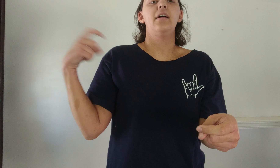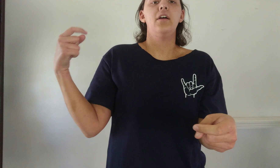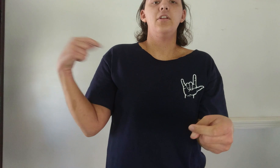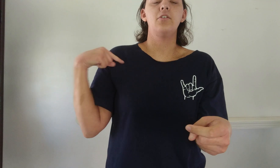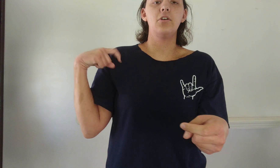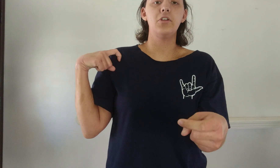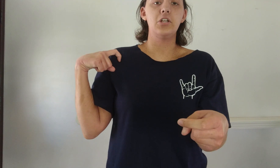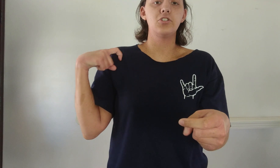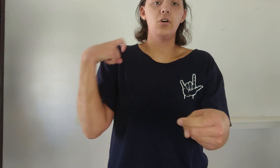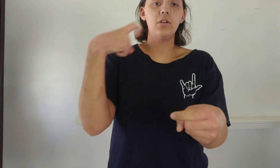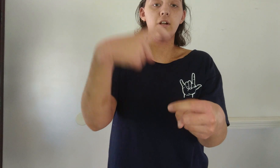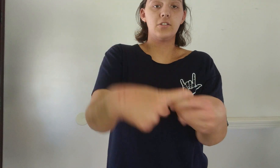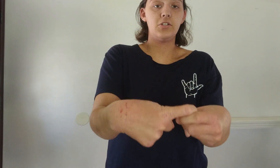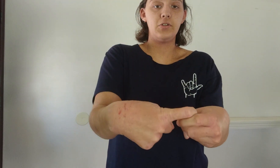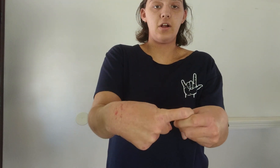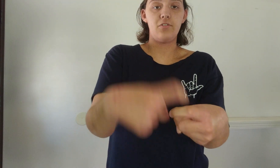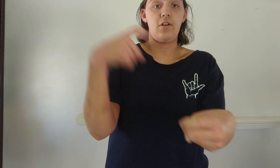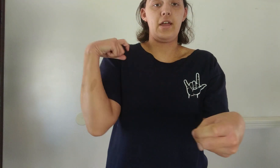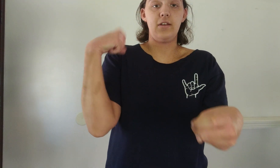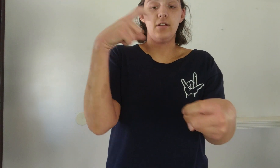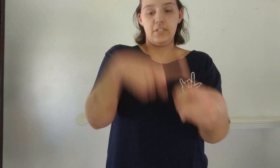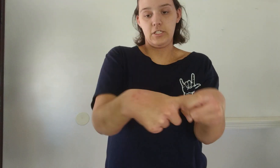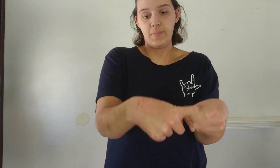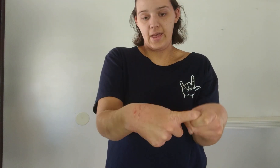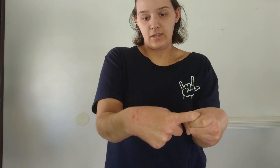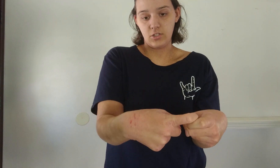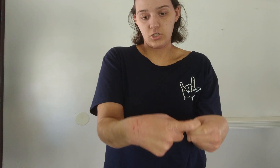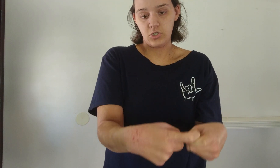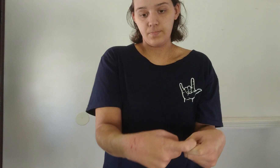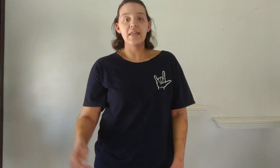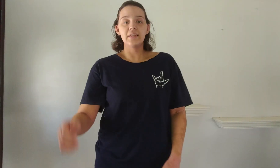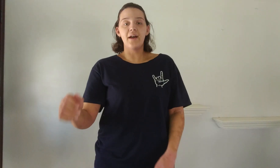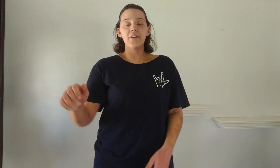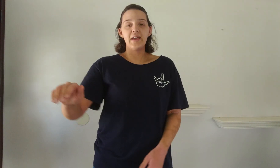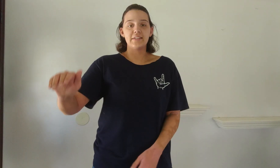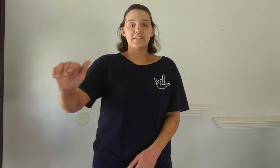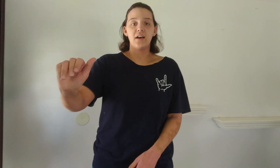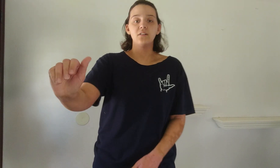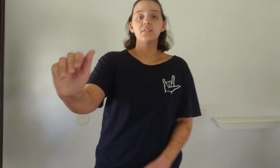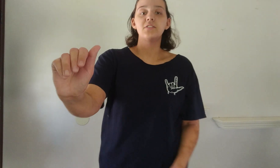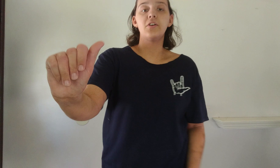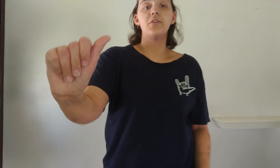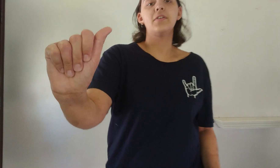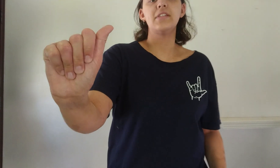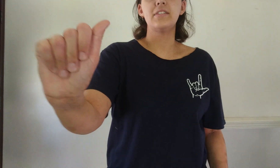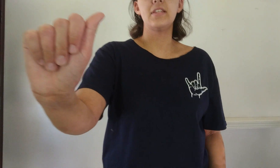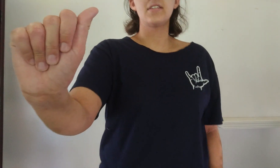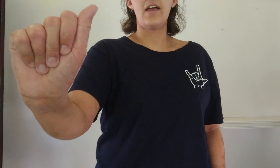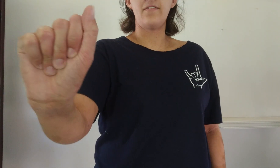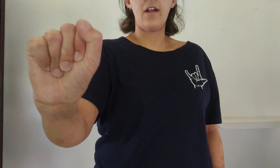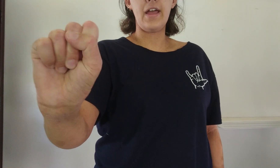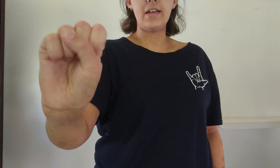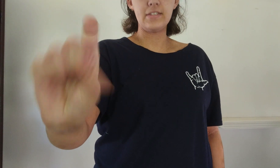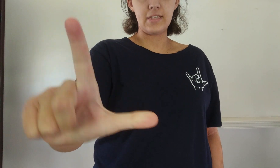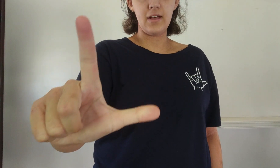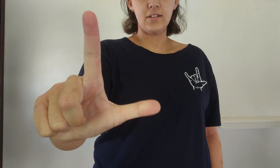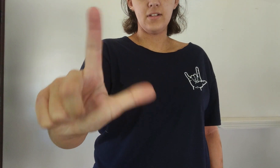you're going to go to your shoulder to your other hand. Spanish. Now ASL, so this is the sign for ASL.